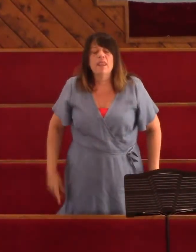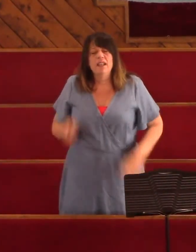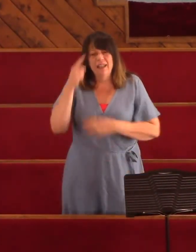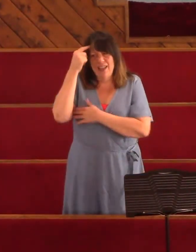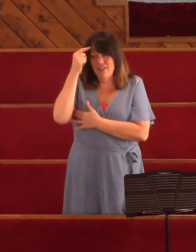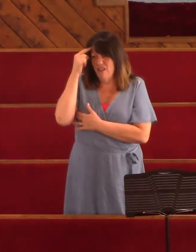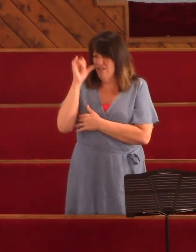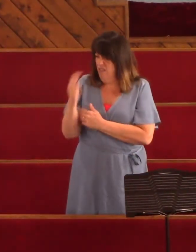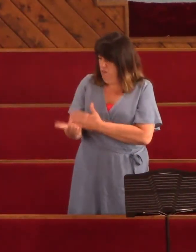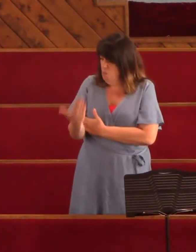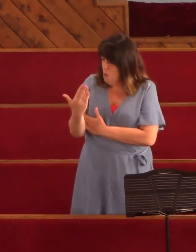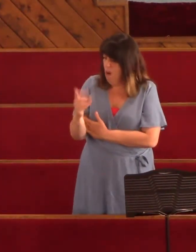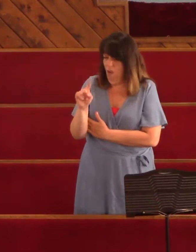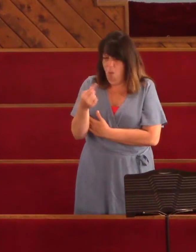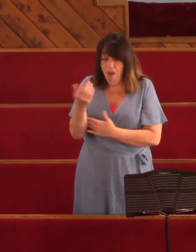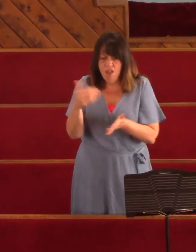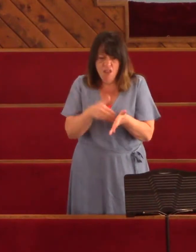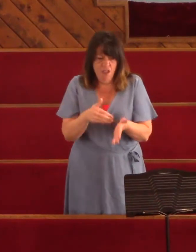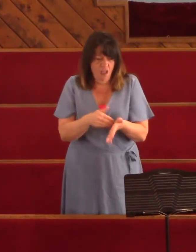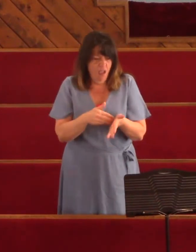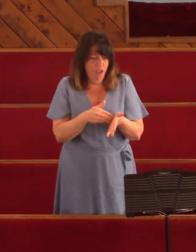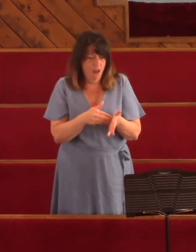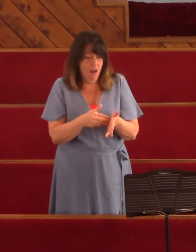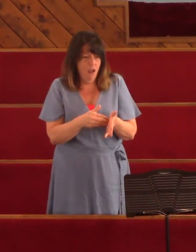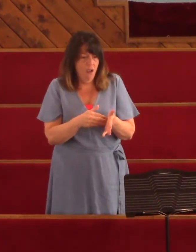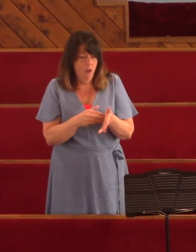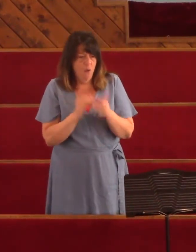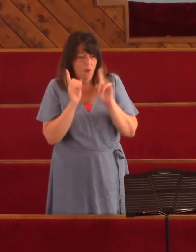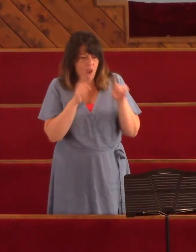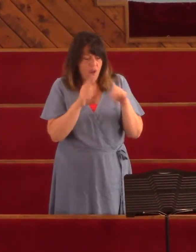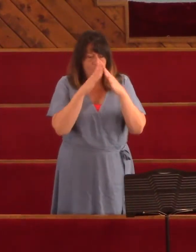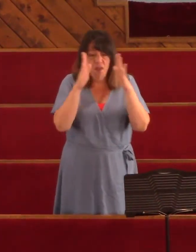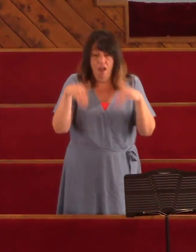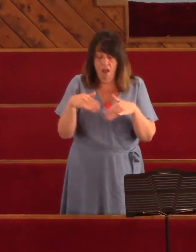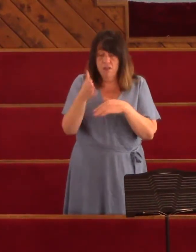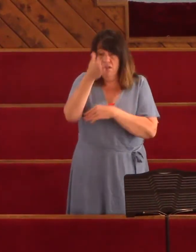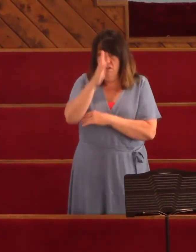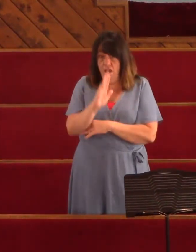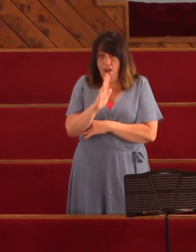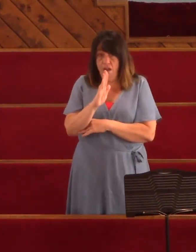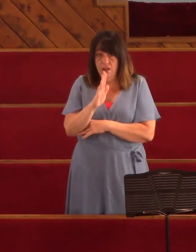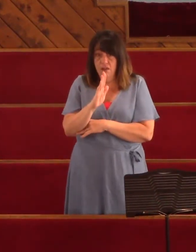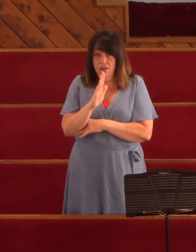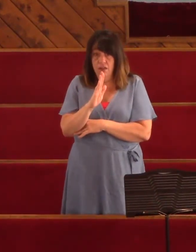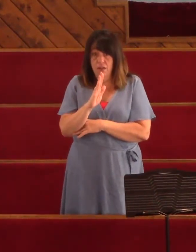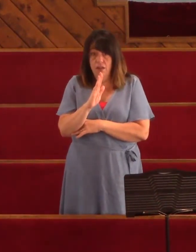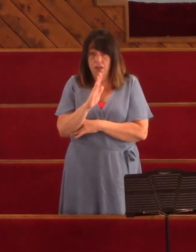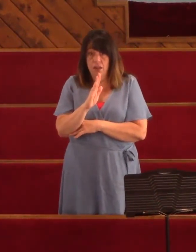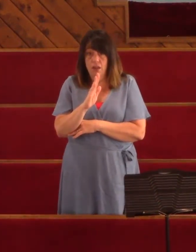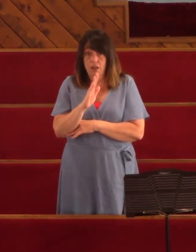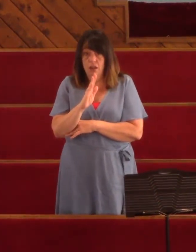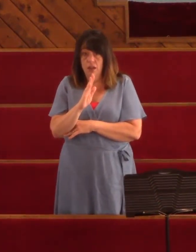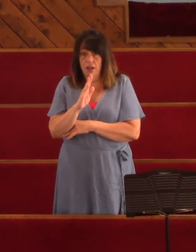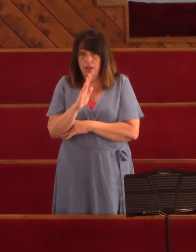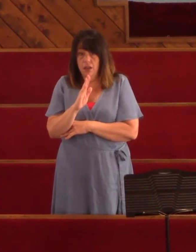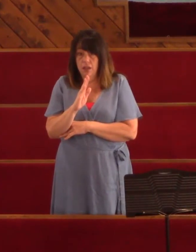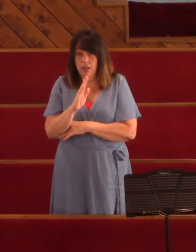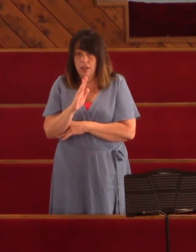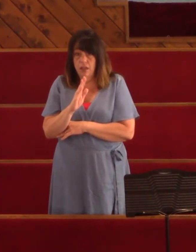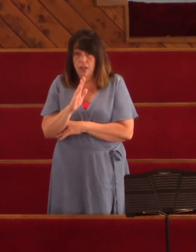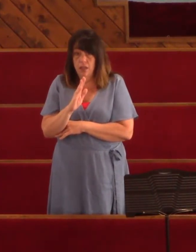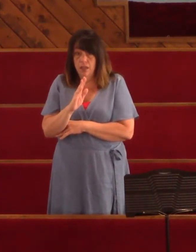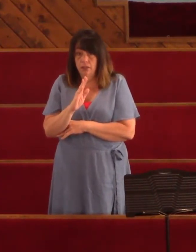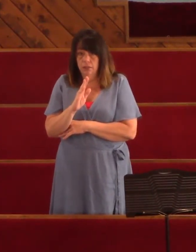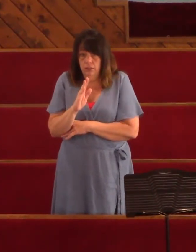we come to the house of God, and though that we have not the congregation of the people